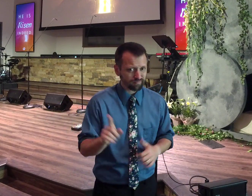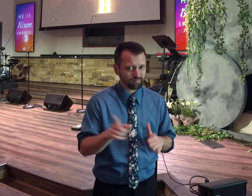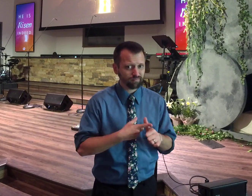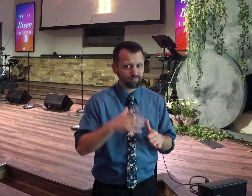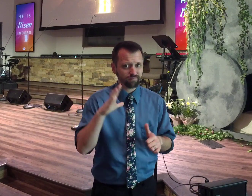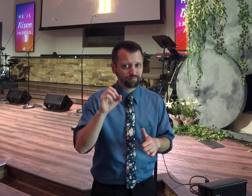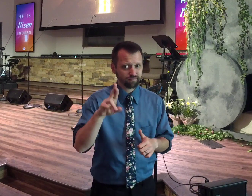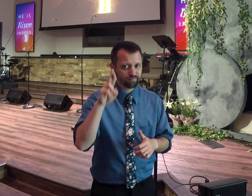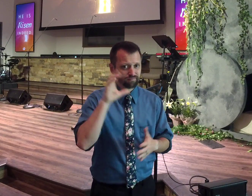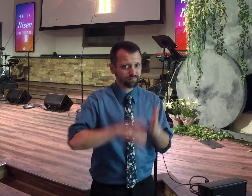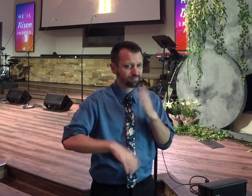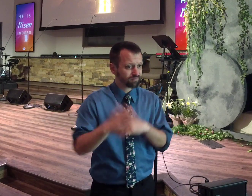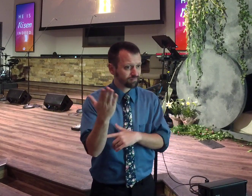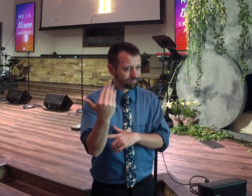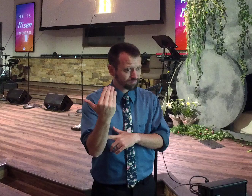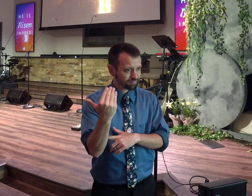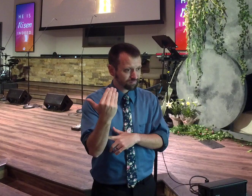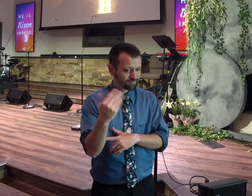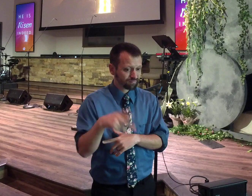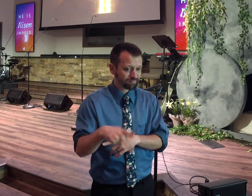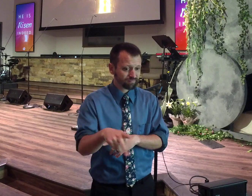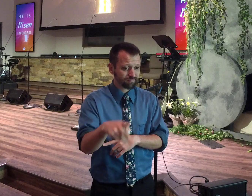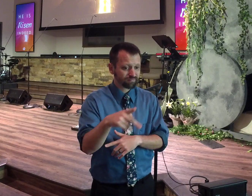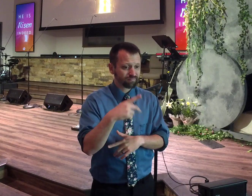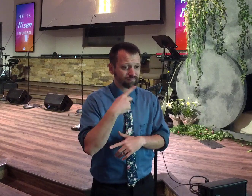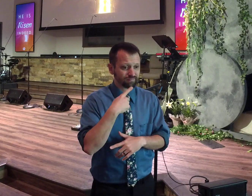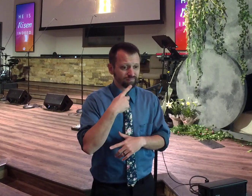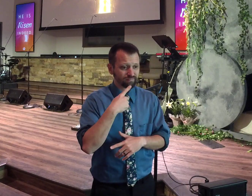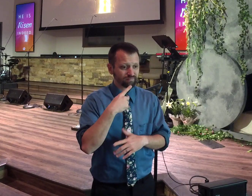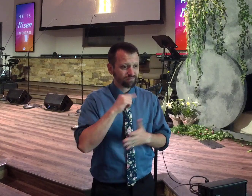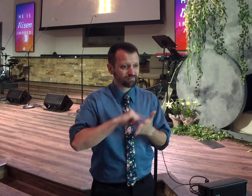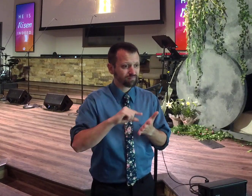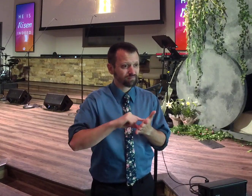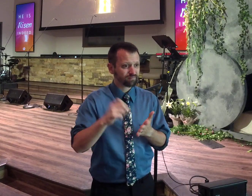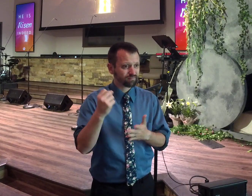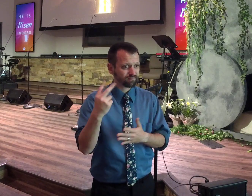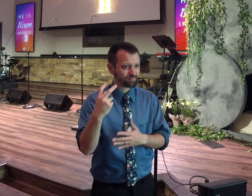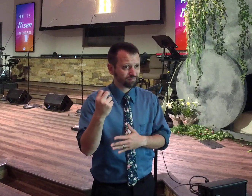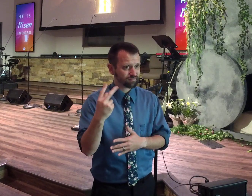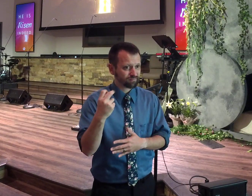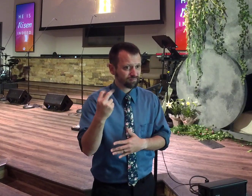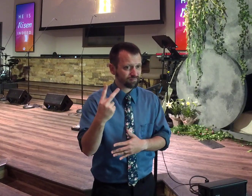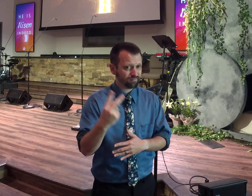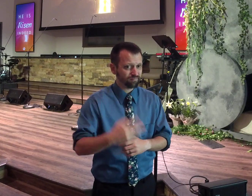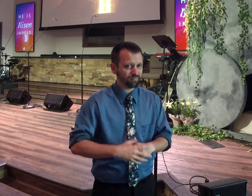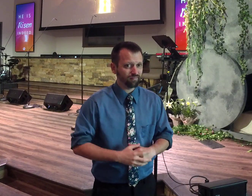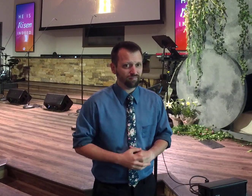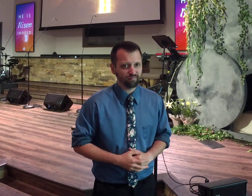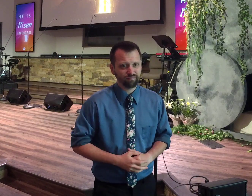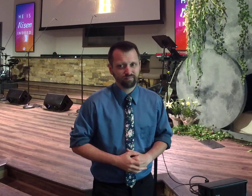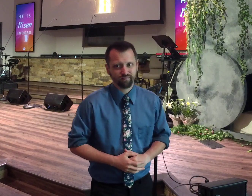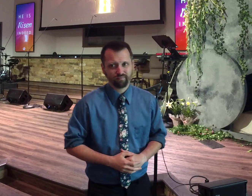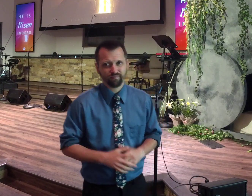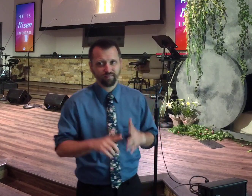chapter 15, the Apostle Paul, here in verse number 12, if you want to look at it with me, he starts